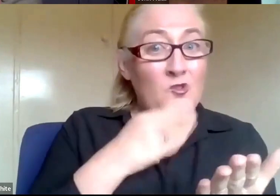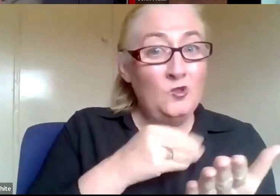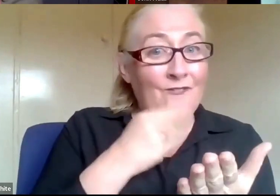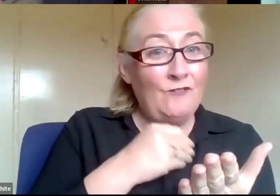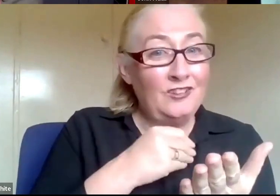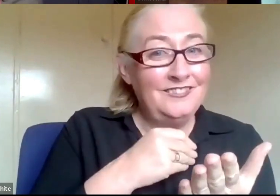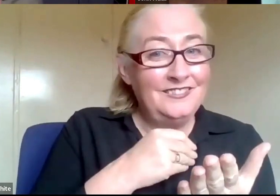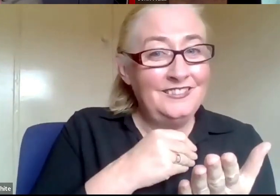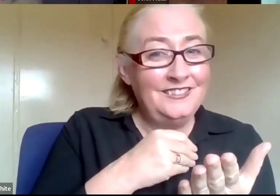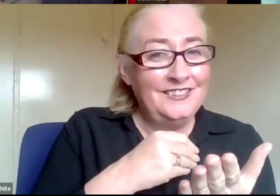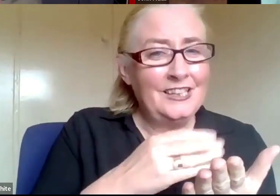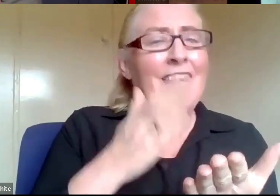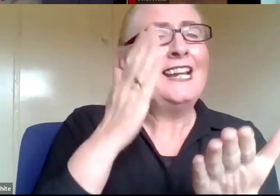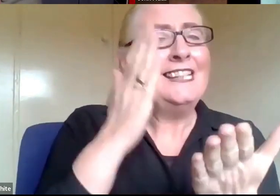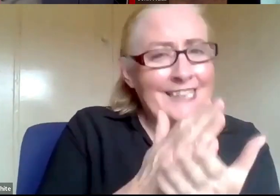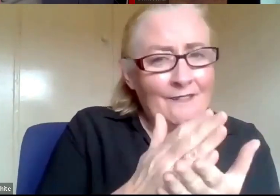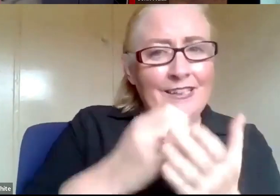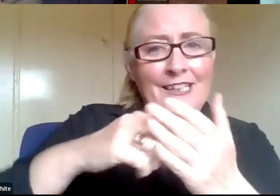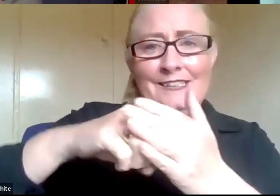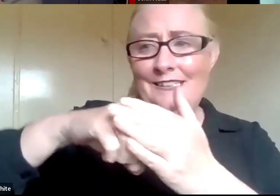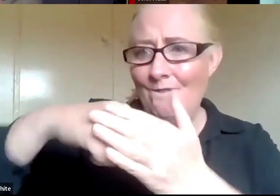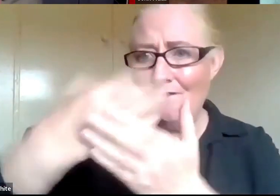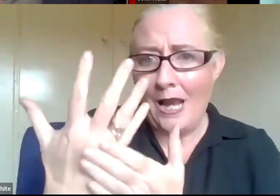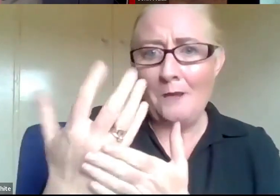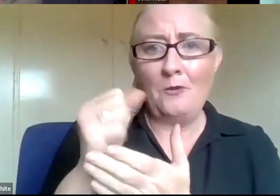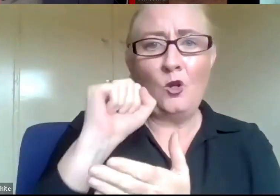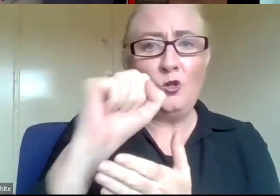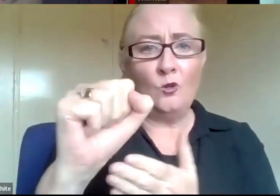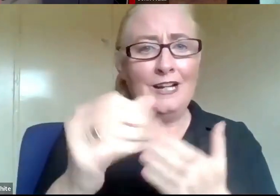Leadership Skills, Kogan page.